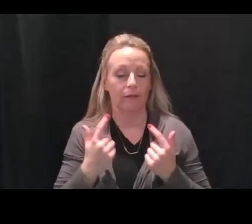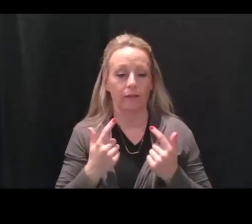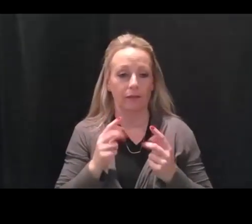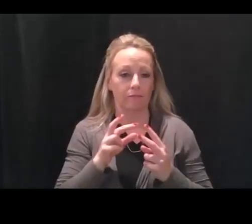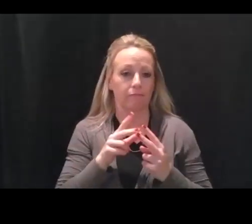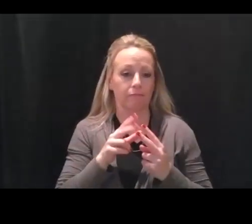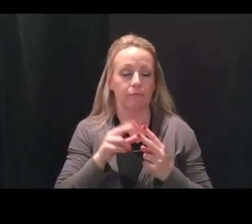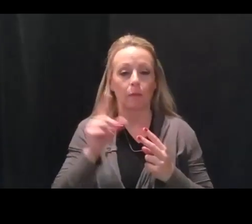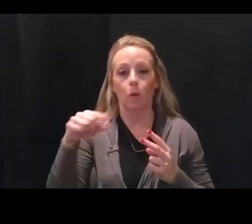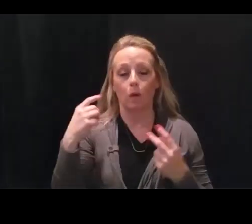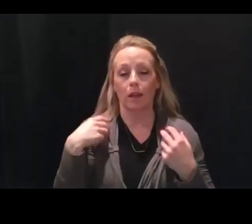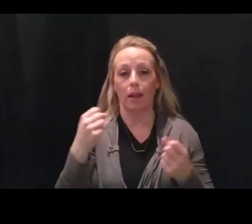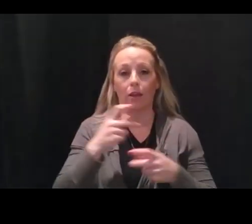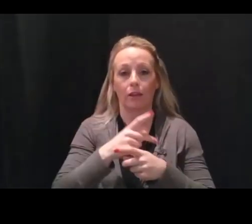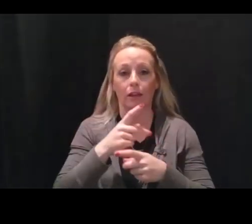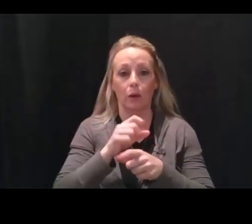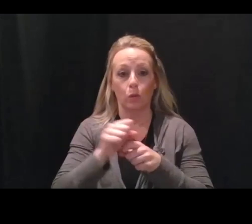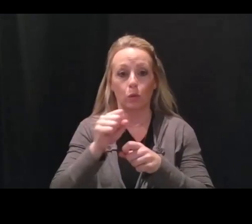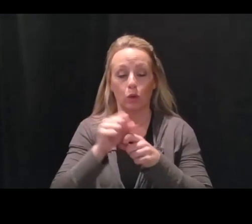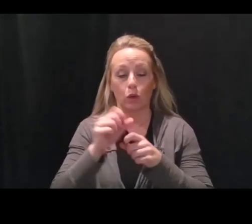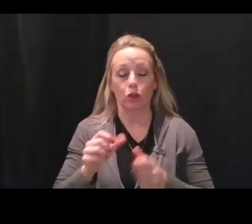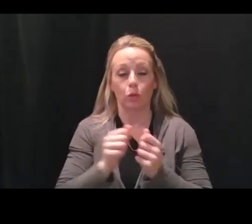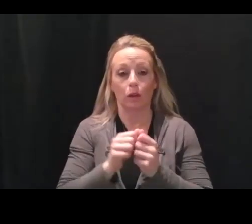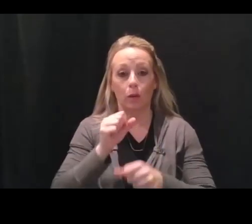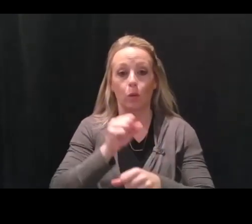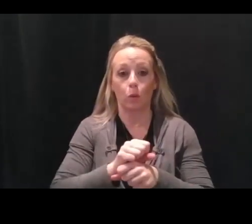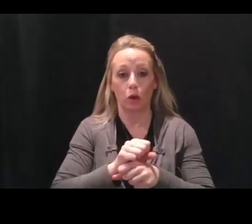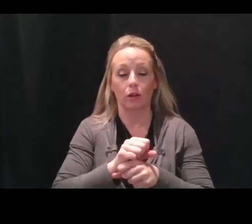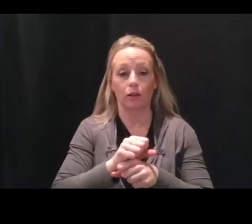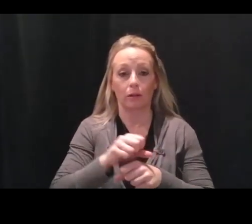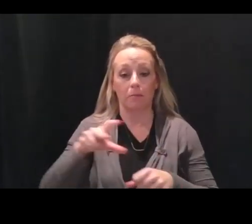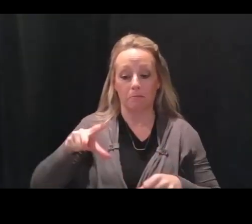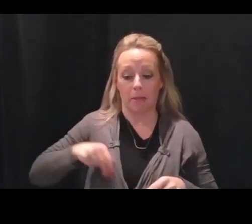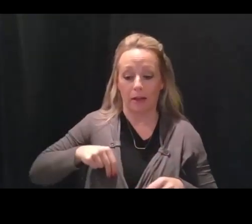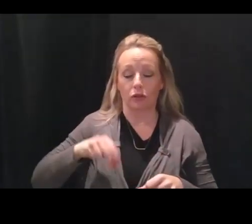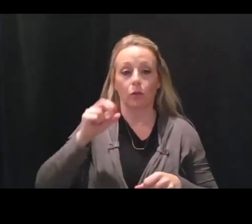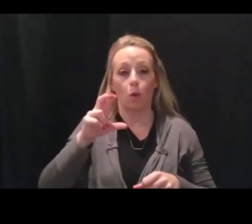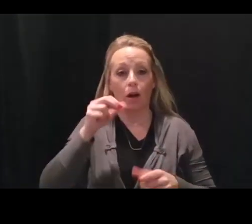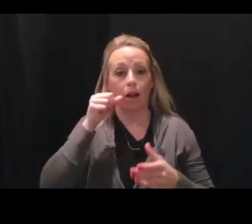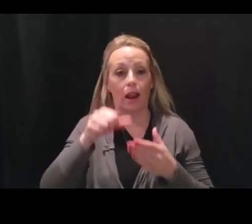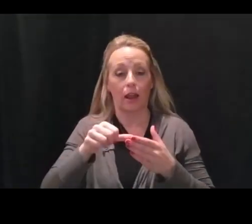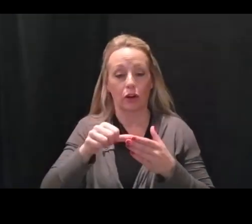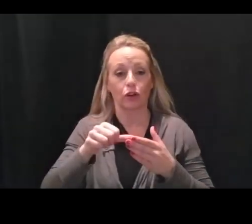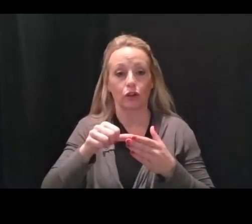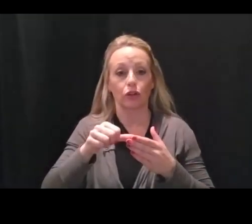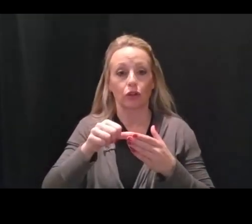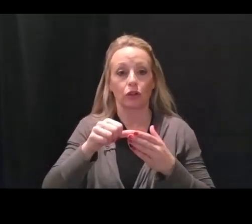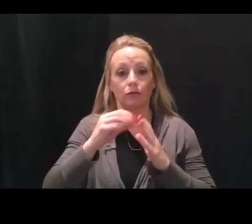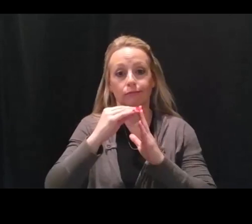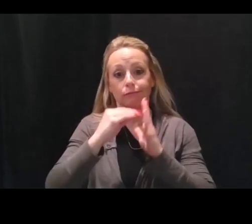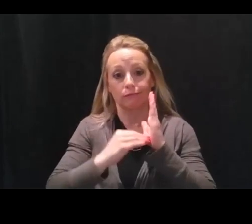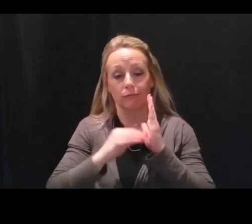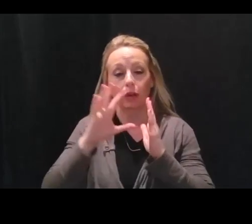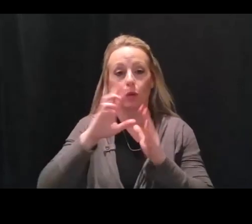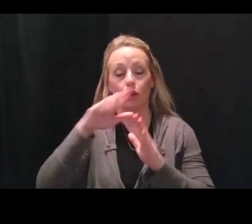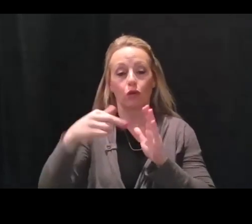healthcare workers with work badges or a letter outlining their role on their company or clinic's letterhead